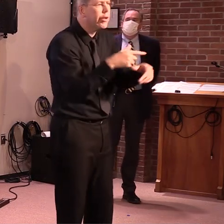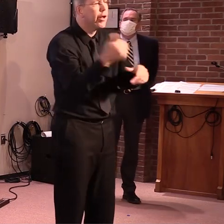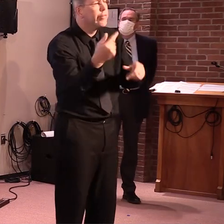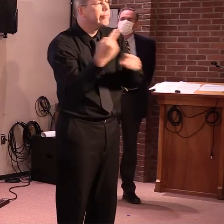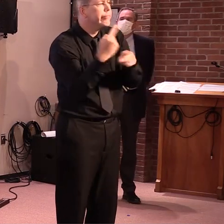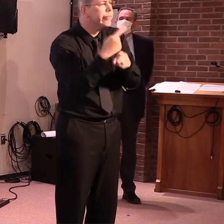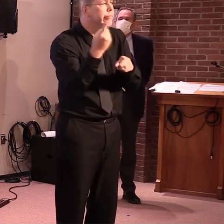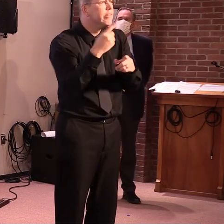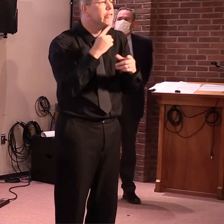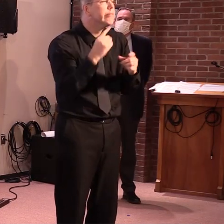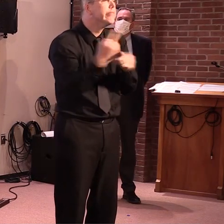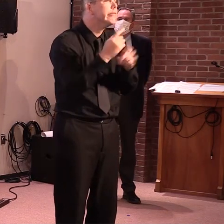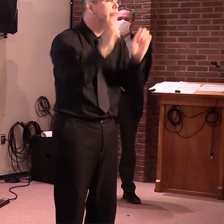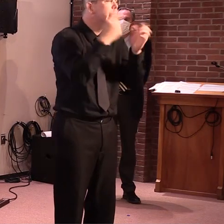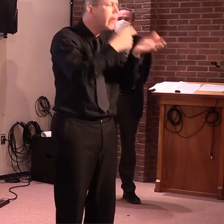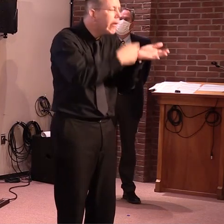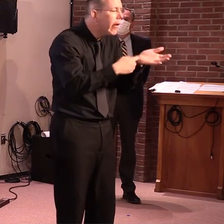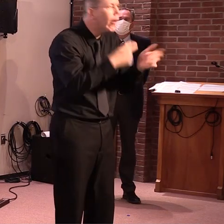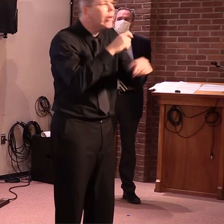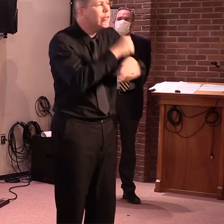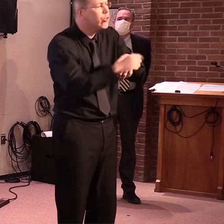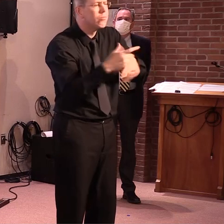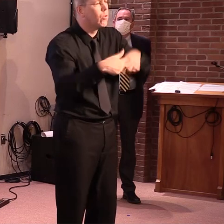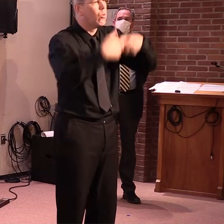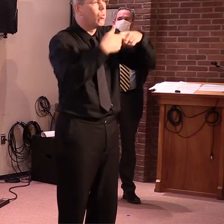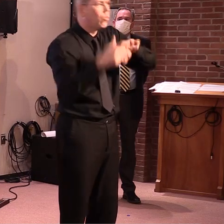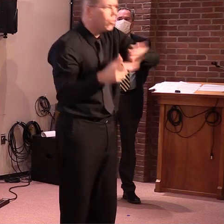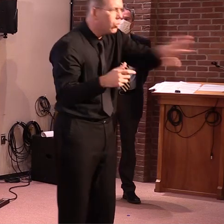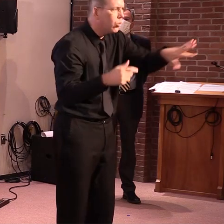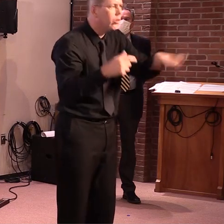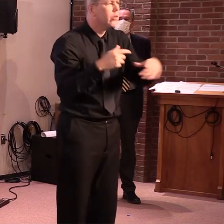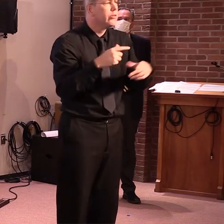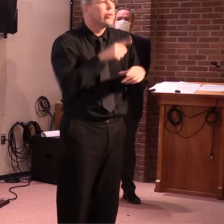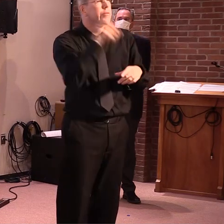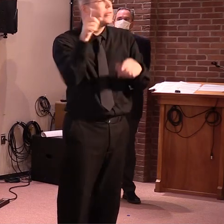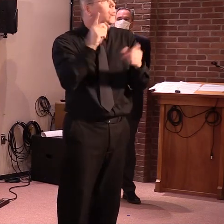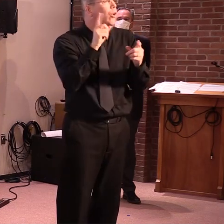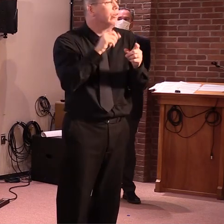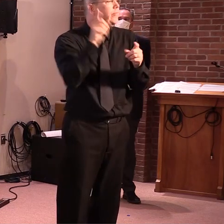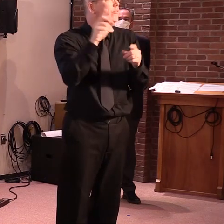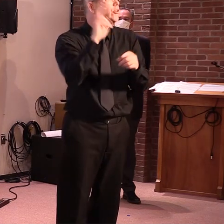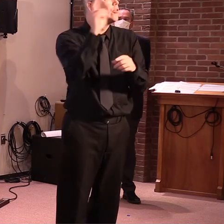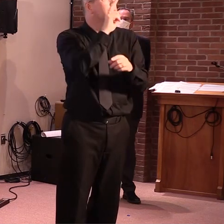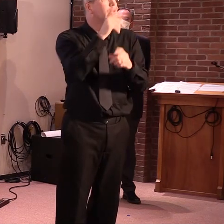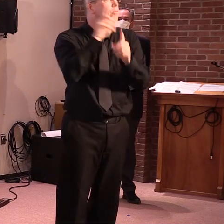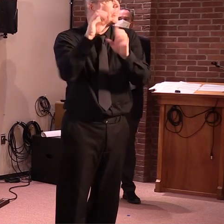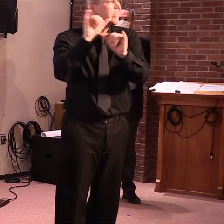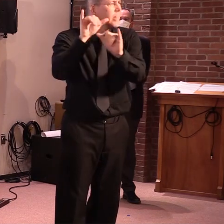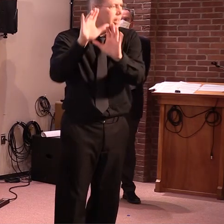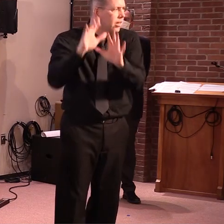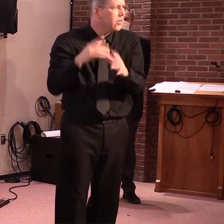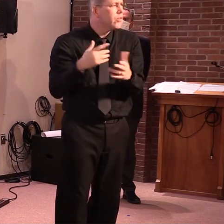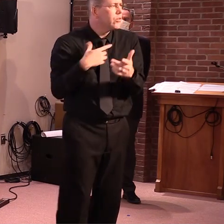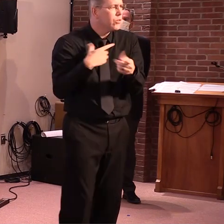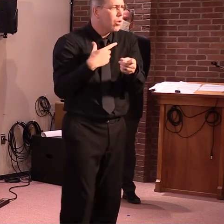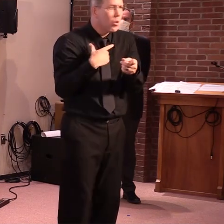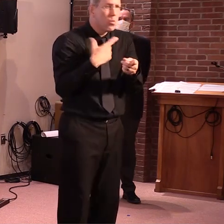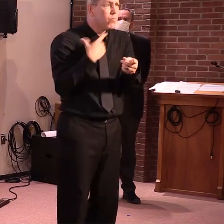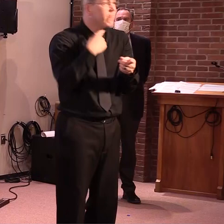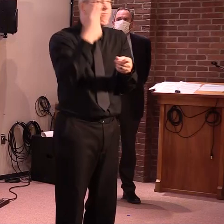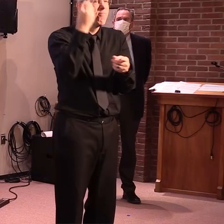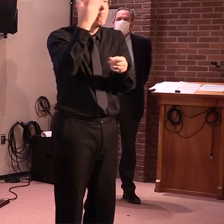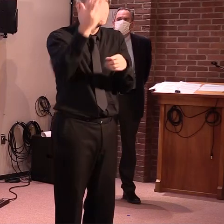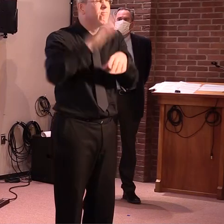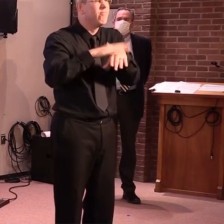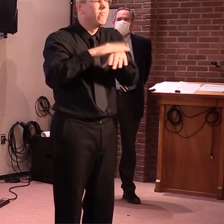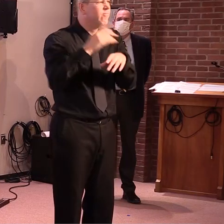of revenue coming into this. So they are, in fact, struggling out there across a broad range. For